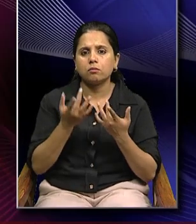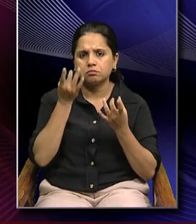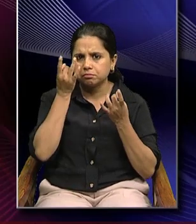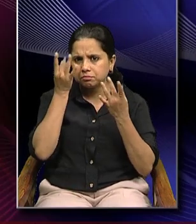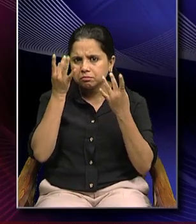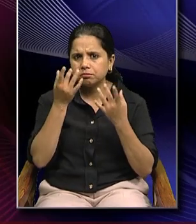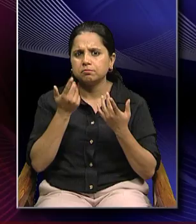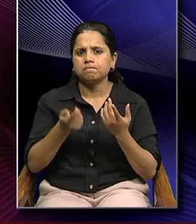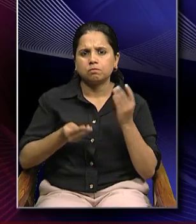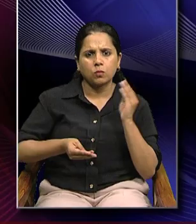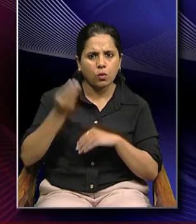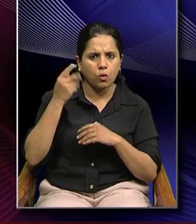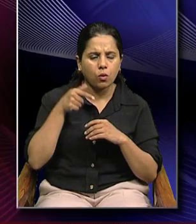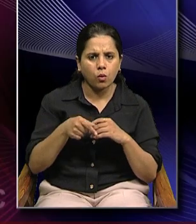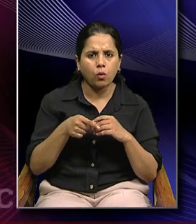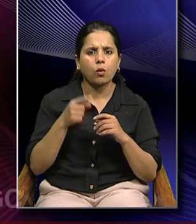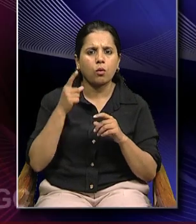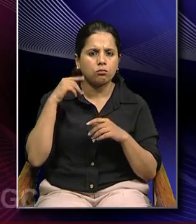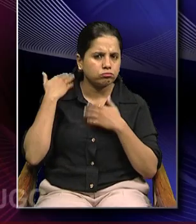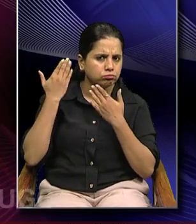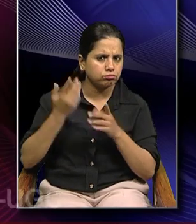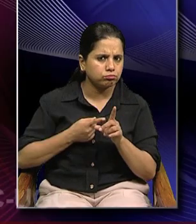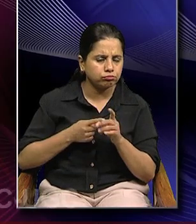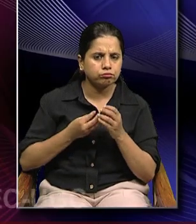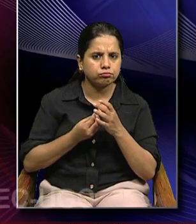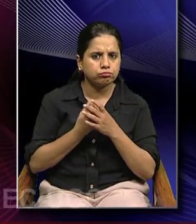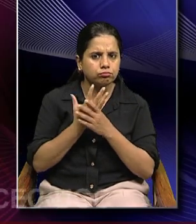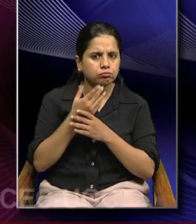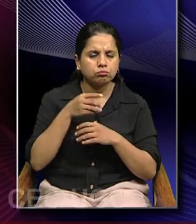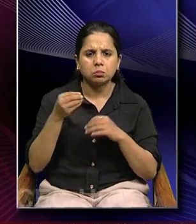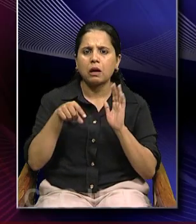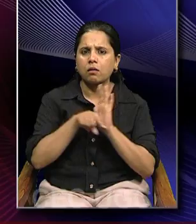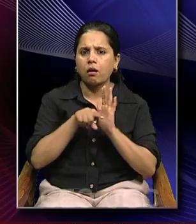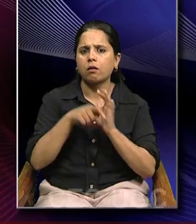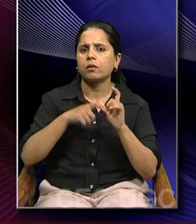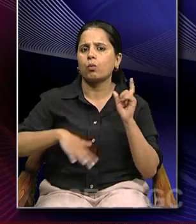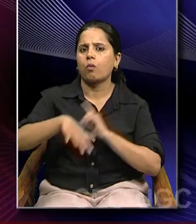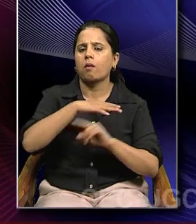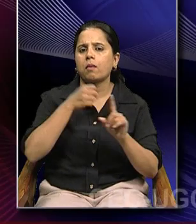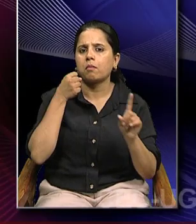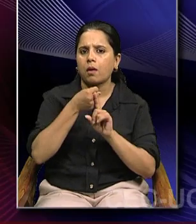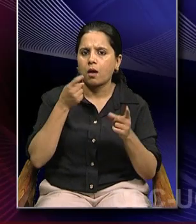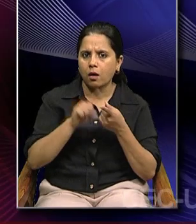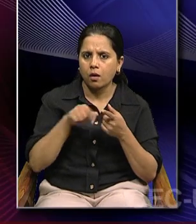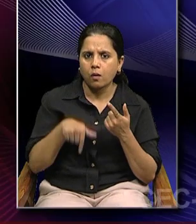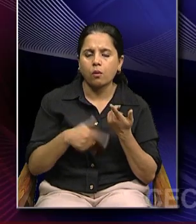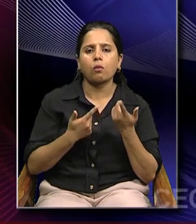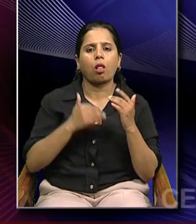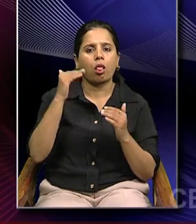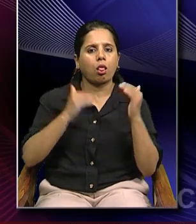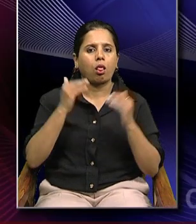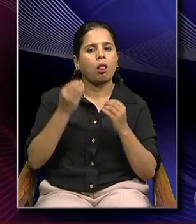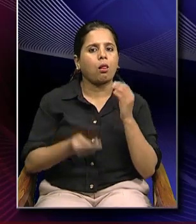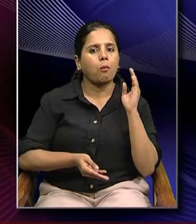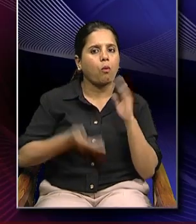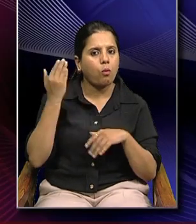and unchecked growth over decades, leading to negative environmental impact and rising inequality. So, these